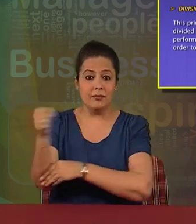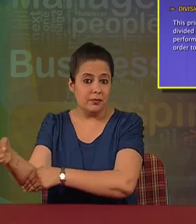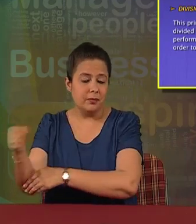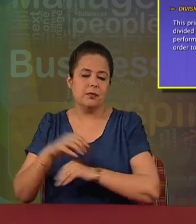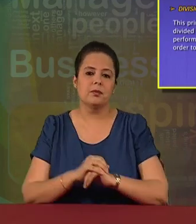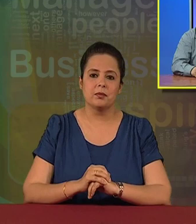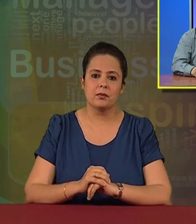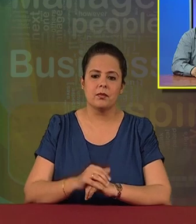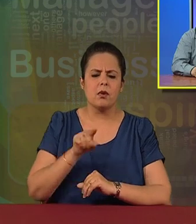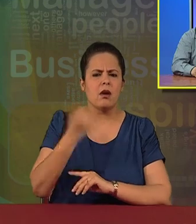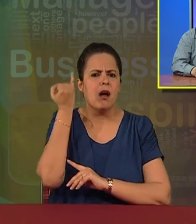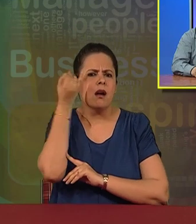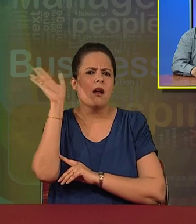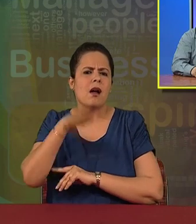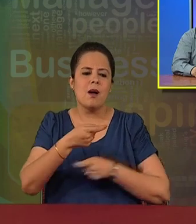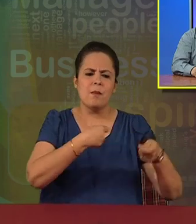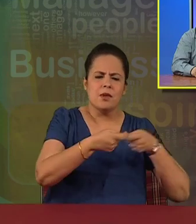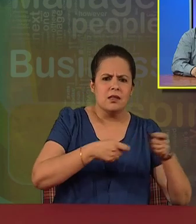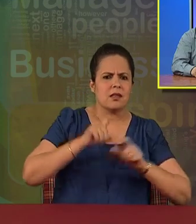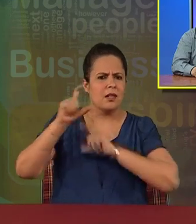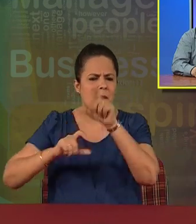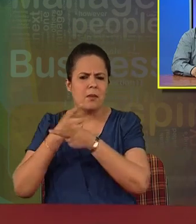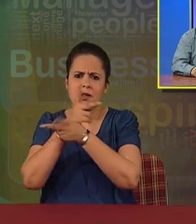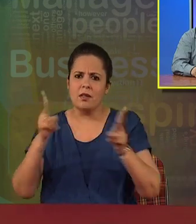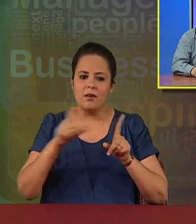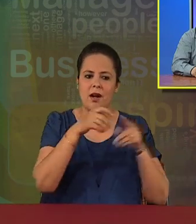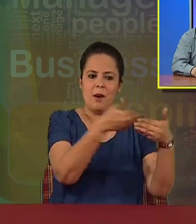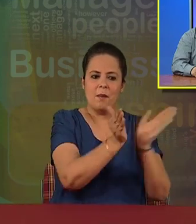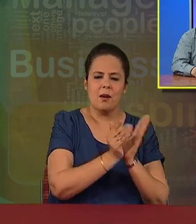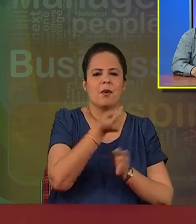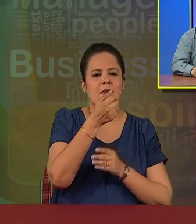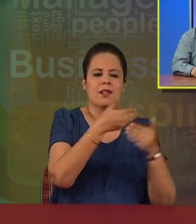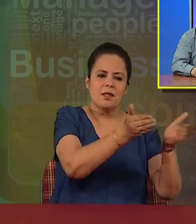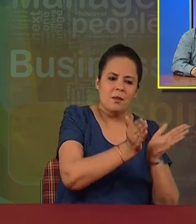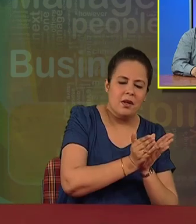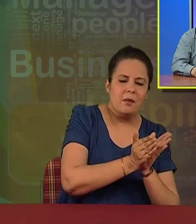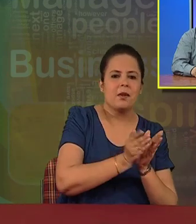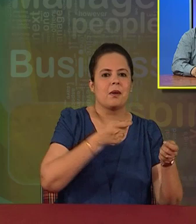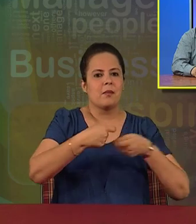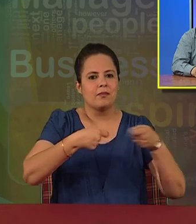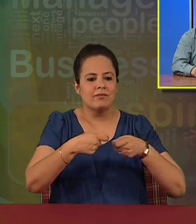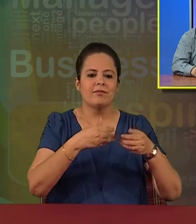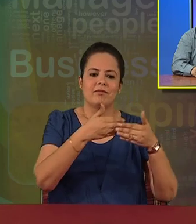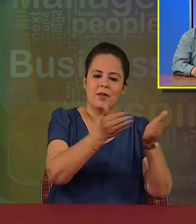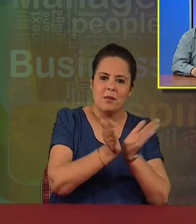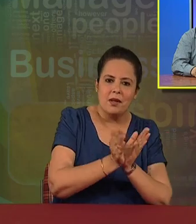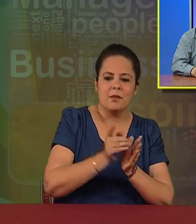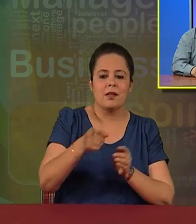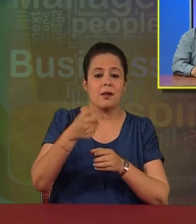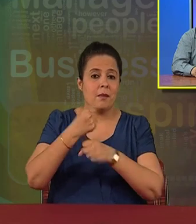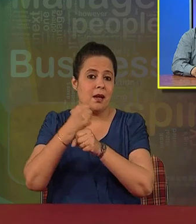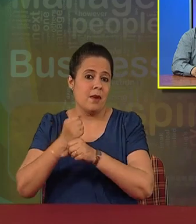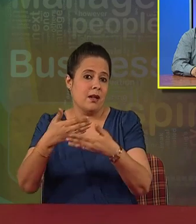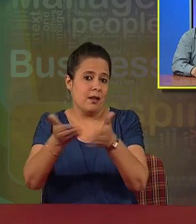specialization. This idea comes from the companies having various departments for finance, marketing,